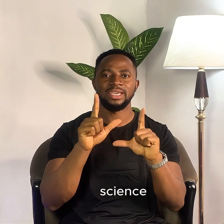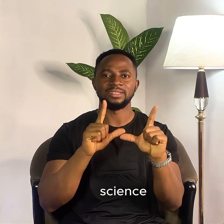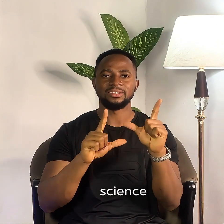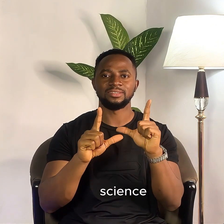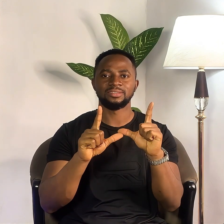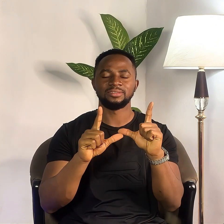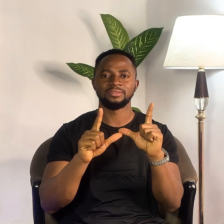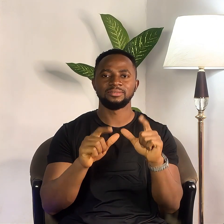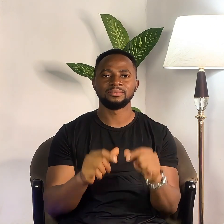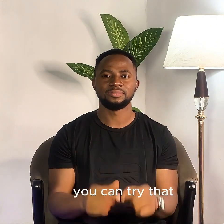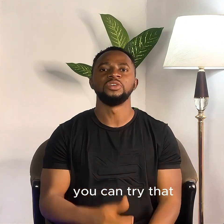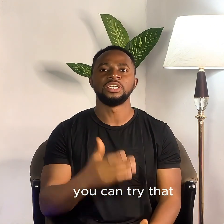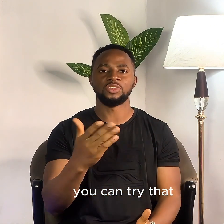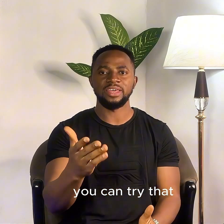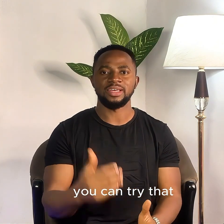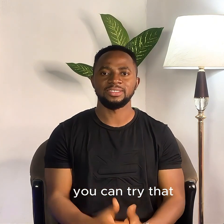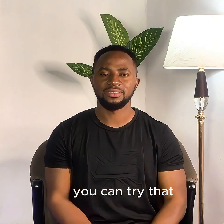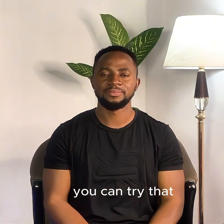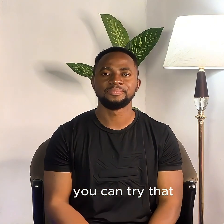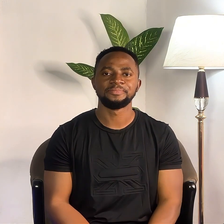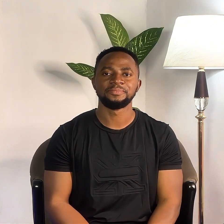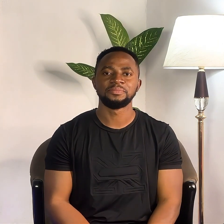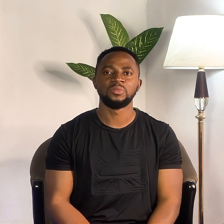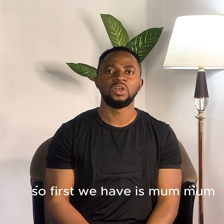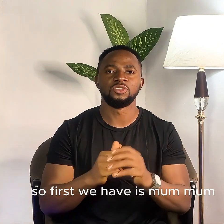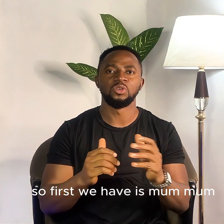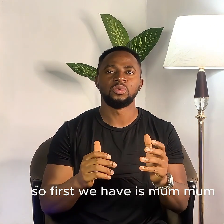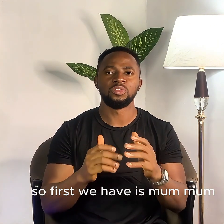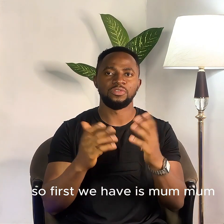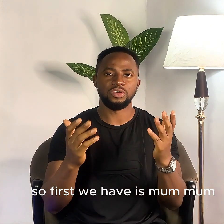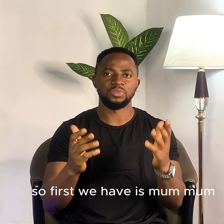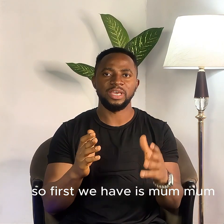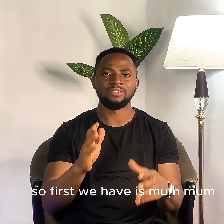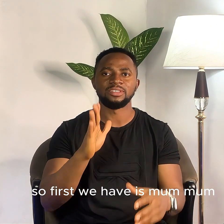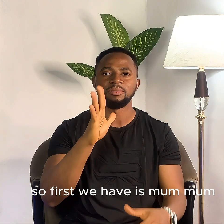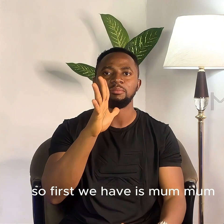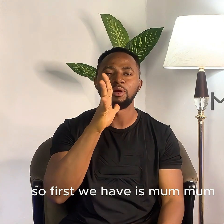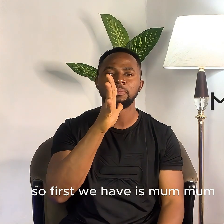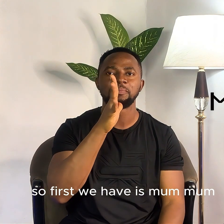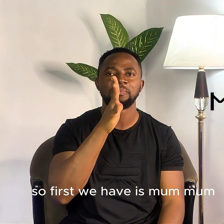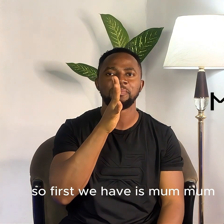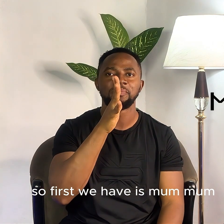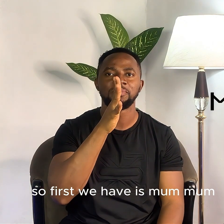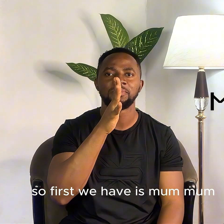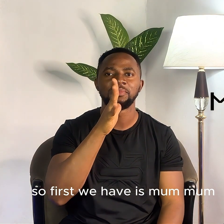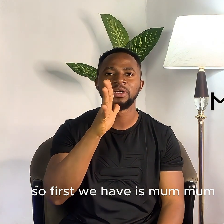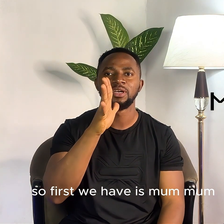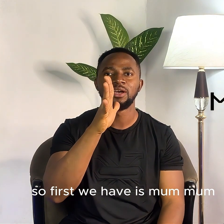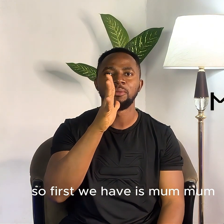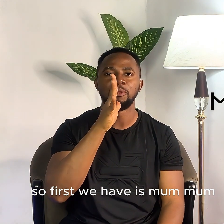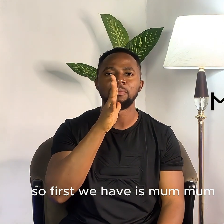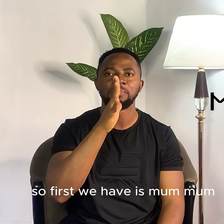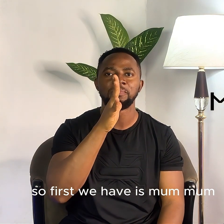signs. You can try that. So first we have is mom, mom,